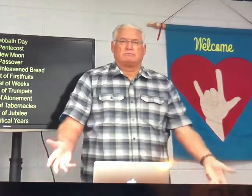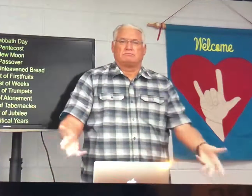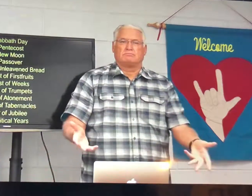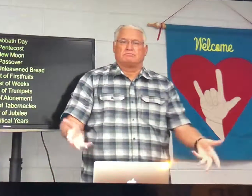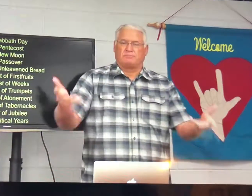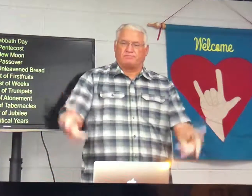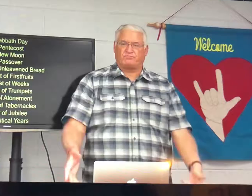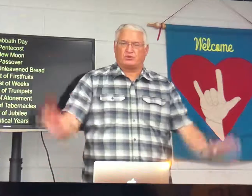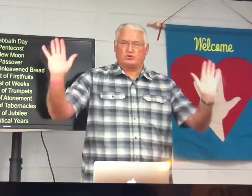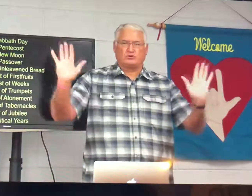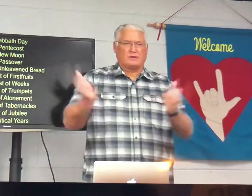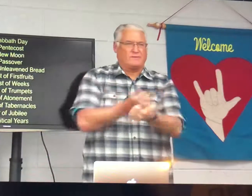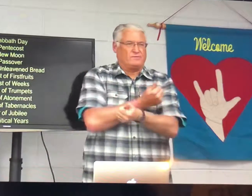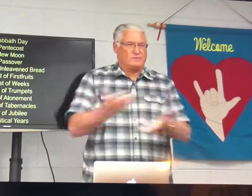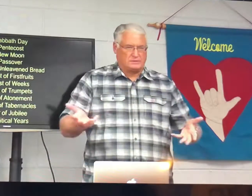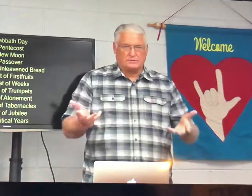So they say it's a man's world?